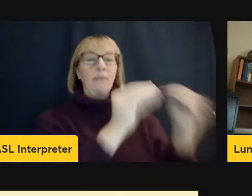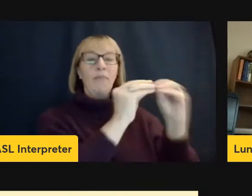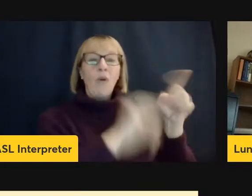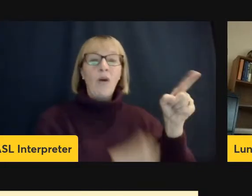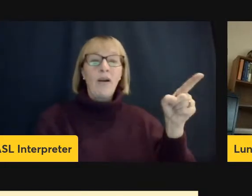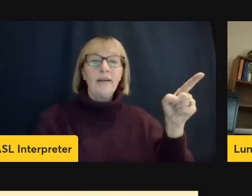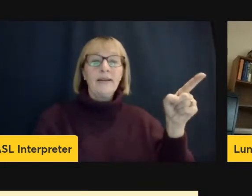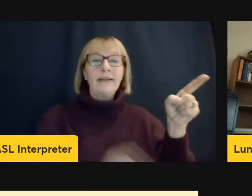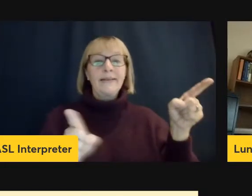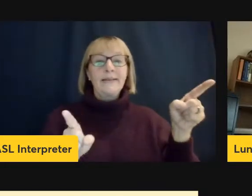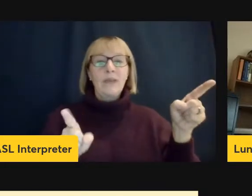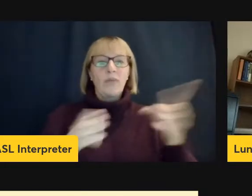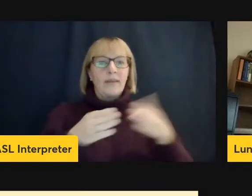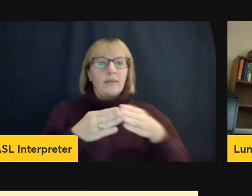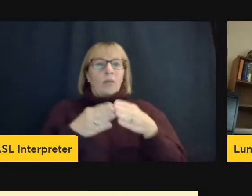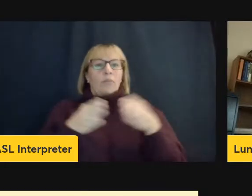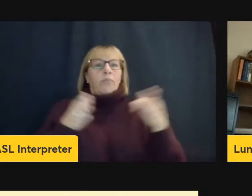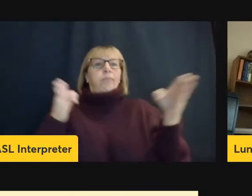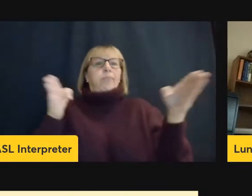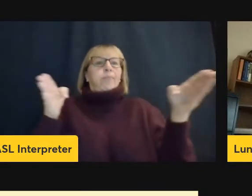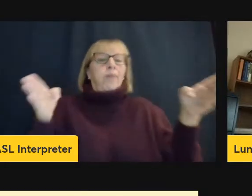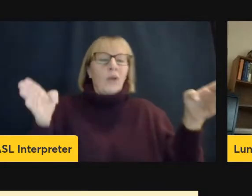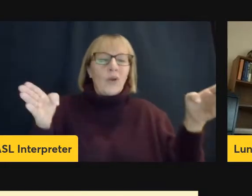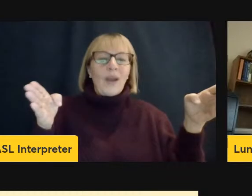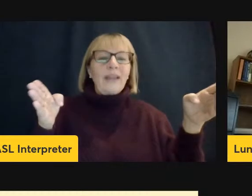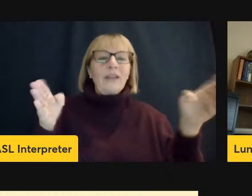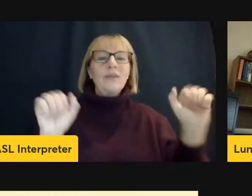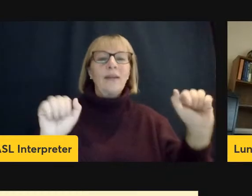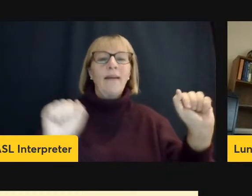by this widely used algorithm.